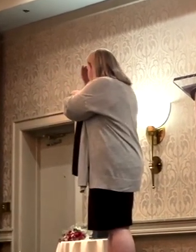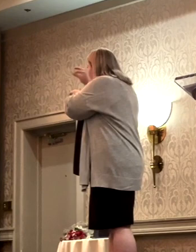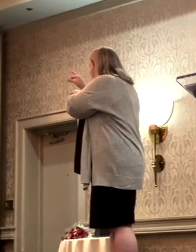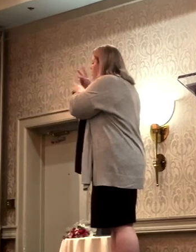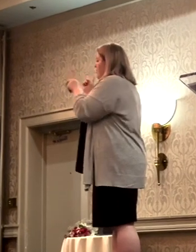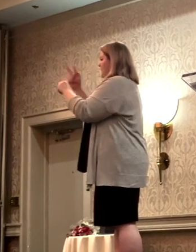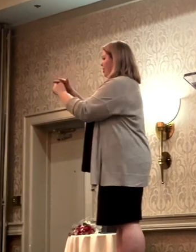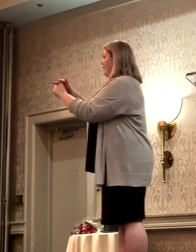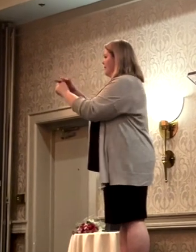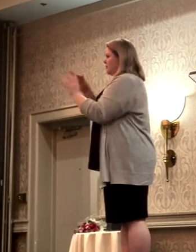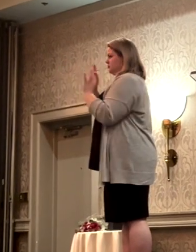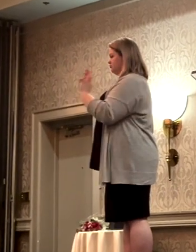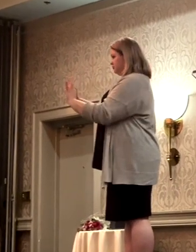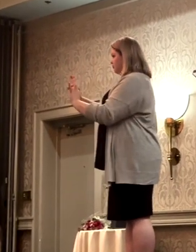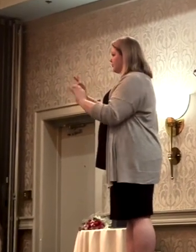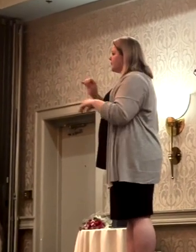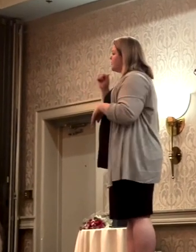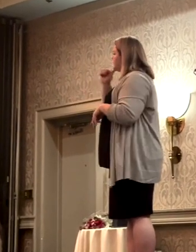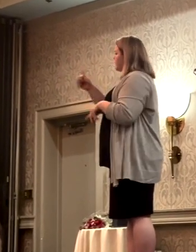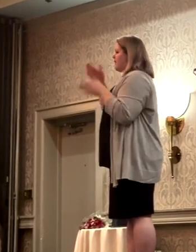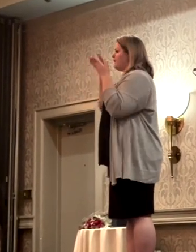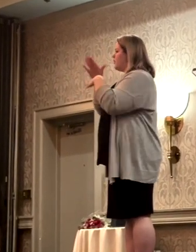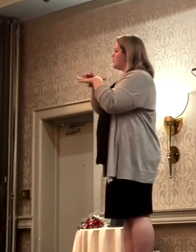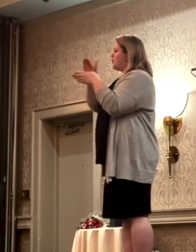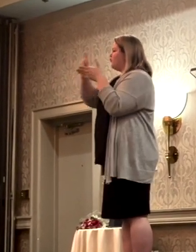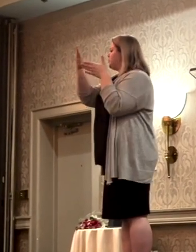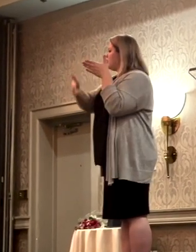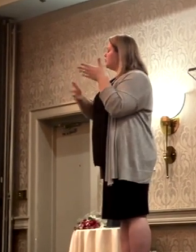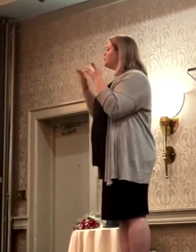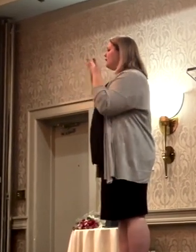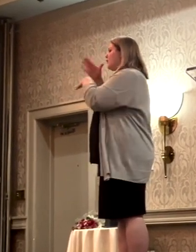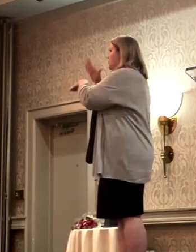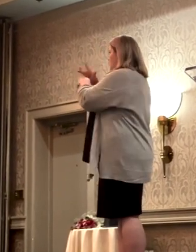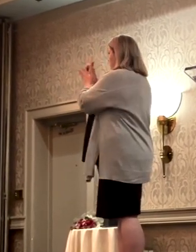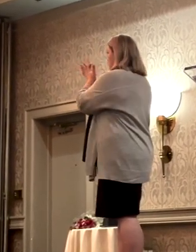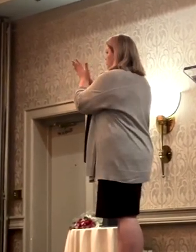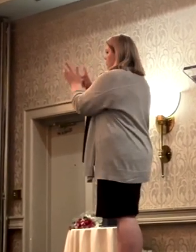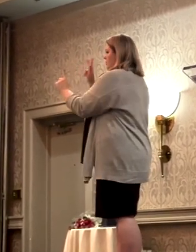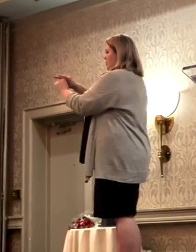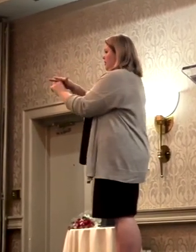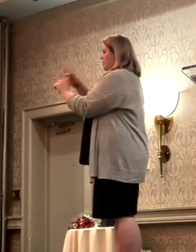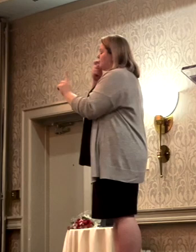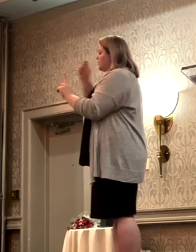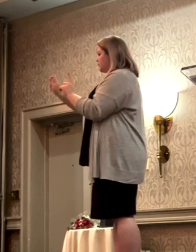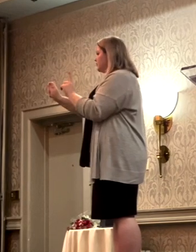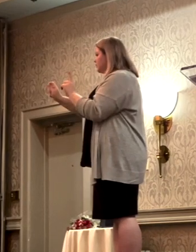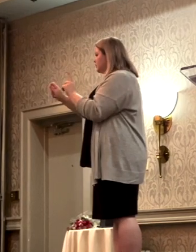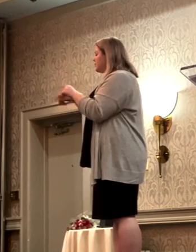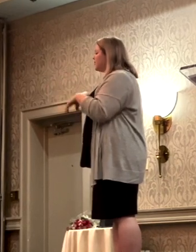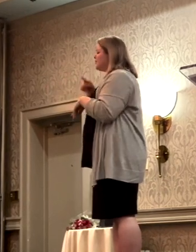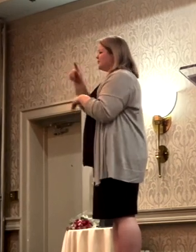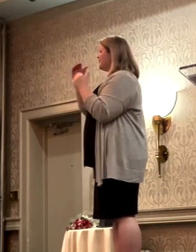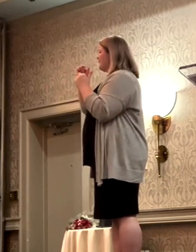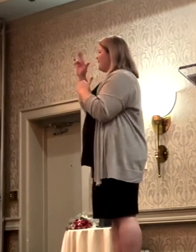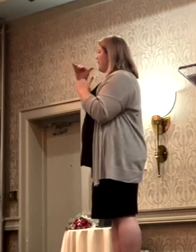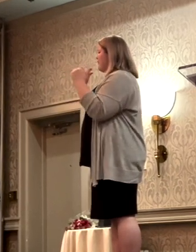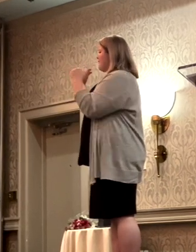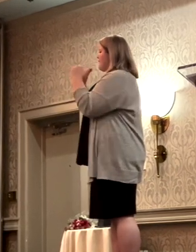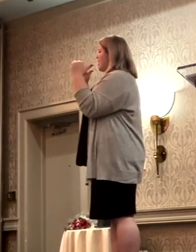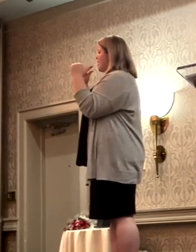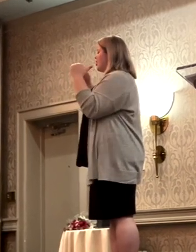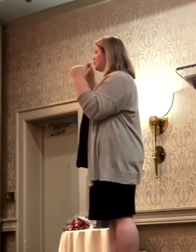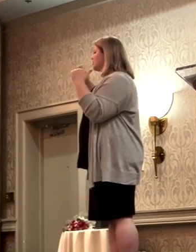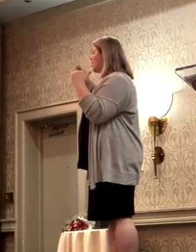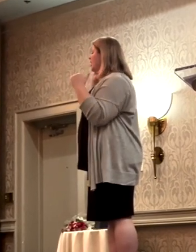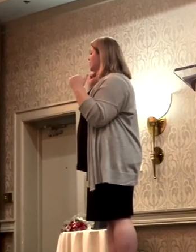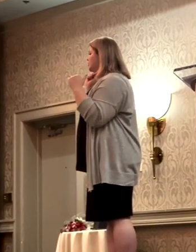not result-oriented. Her reputation for fairness is noteworthy, and in fact, it